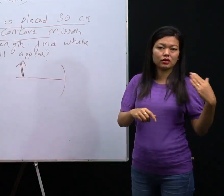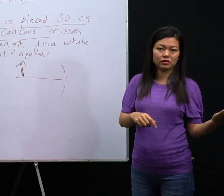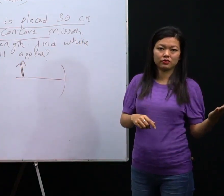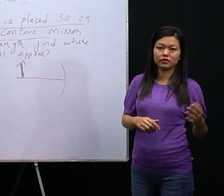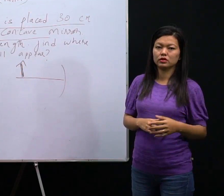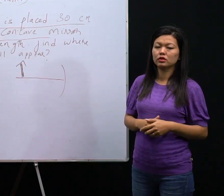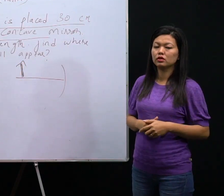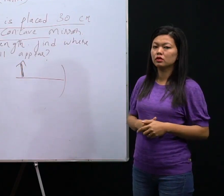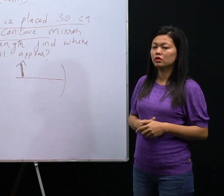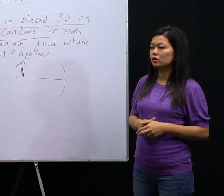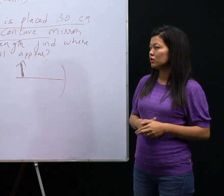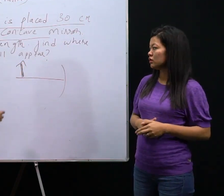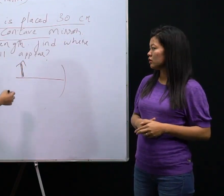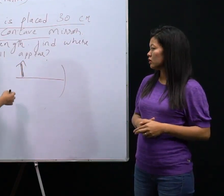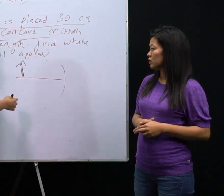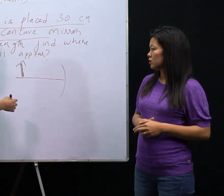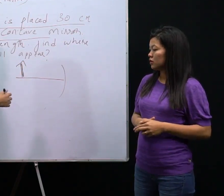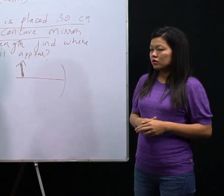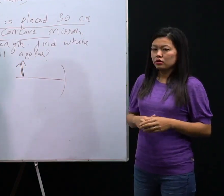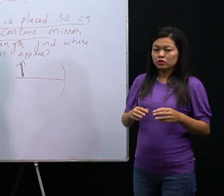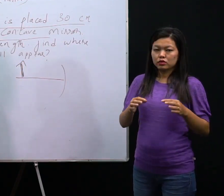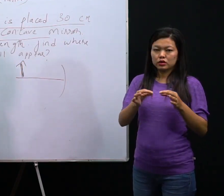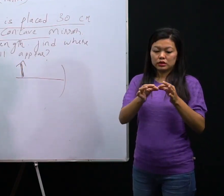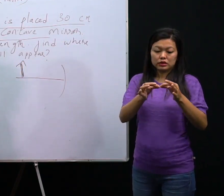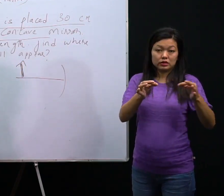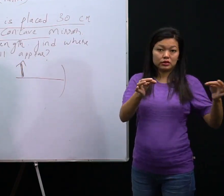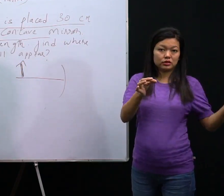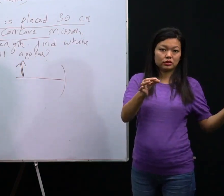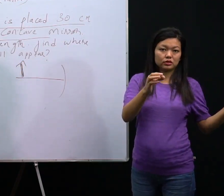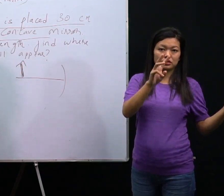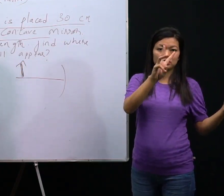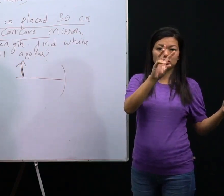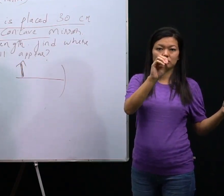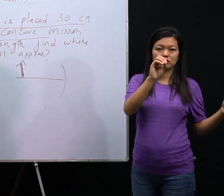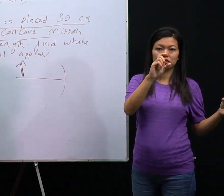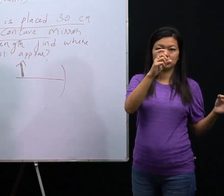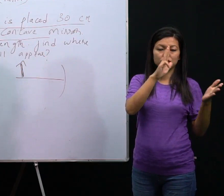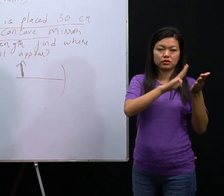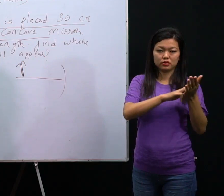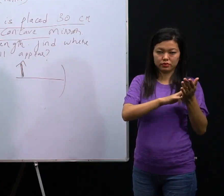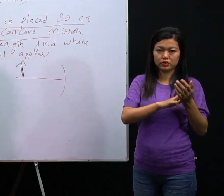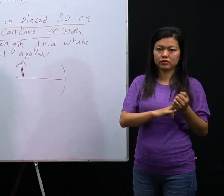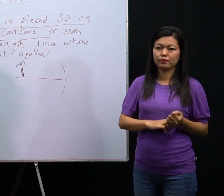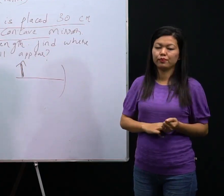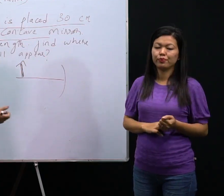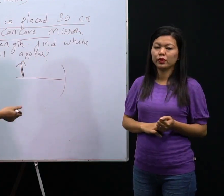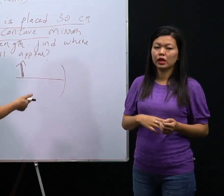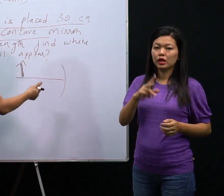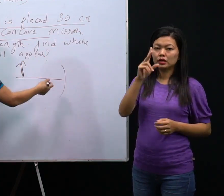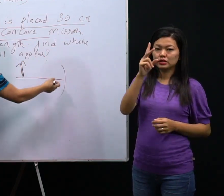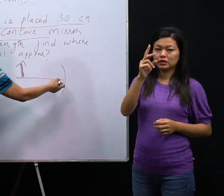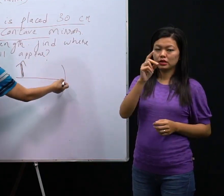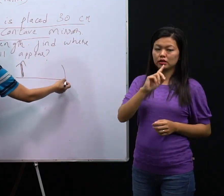the object is at 30 centimeter. And the second thing which I said in the sign convention